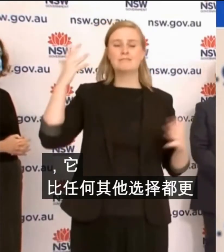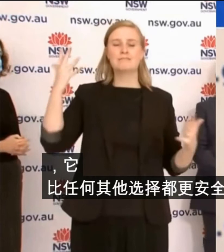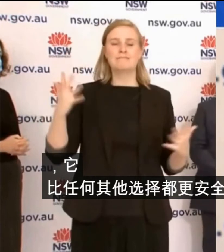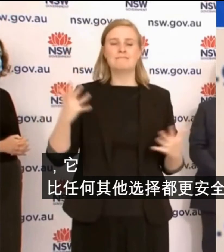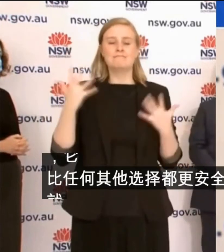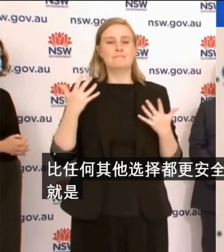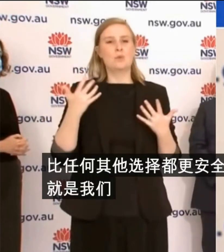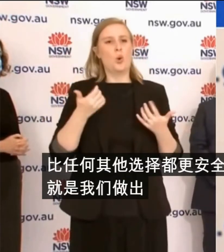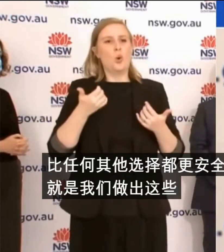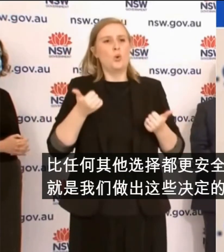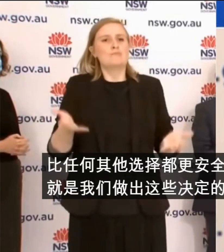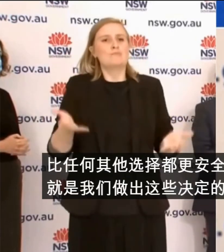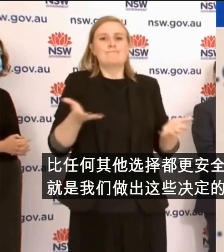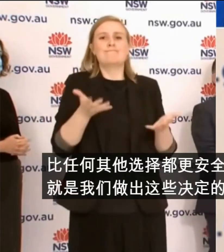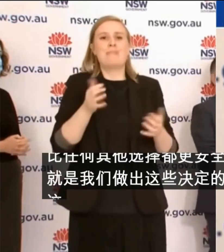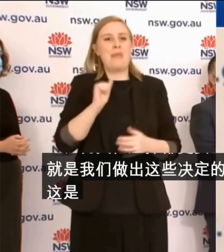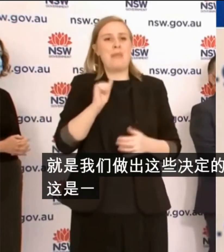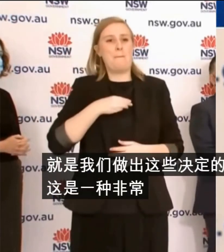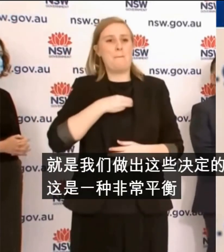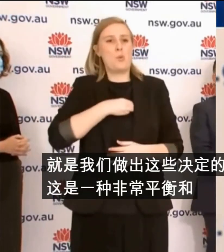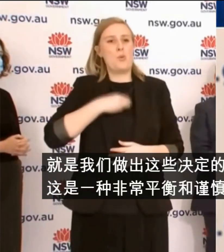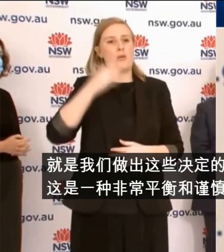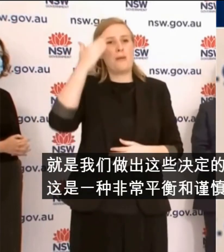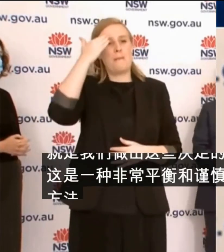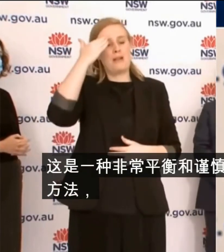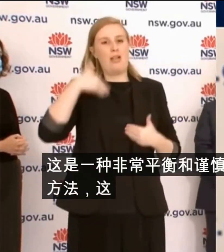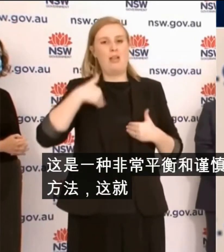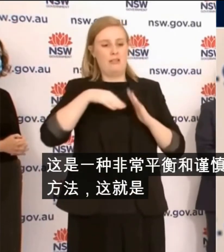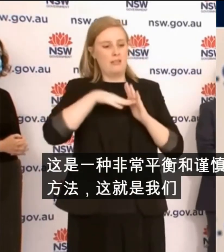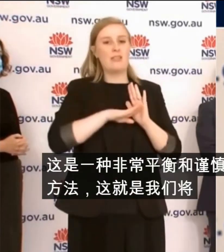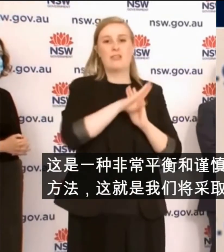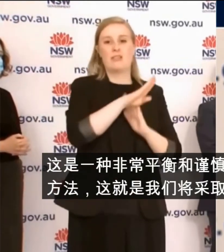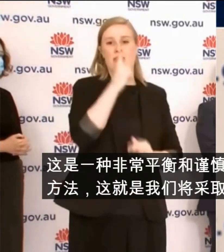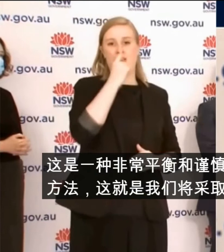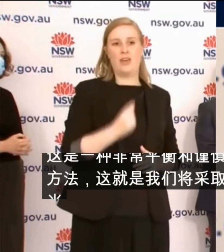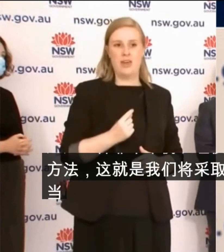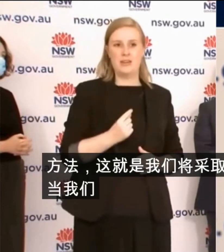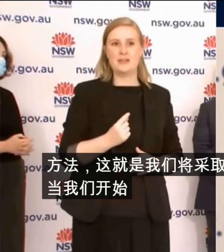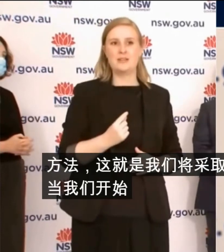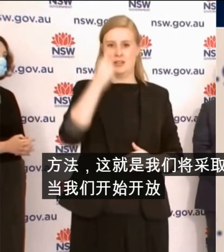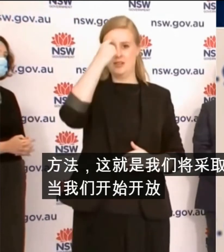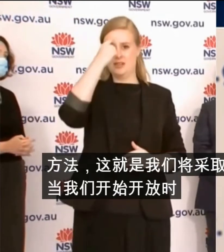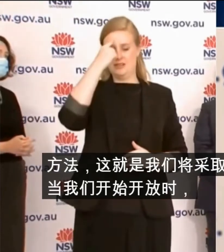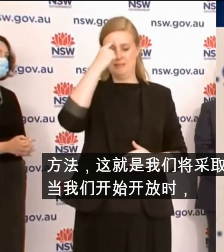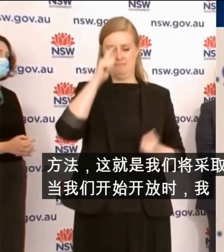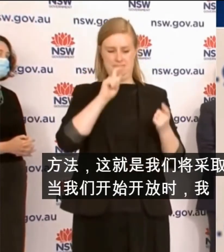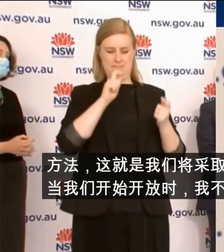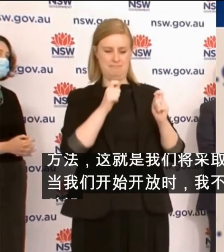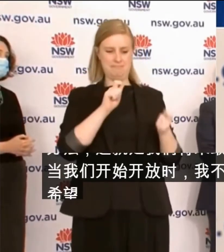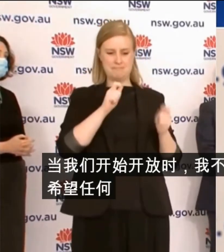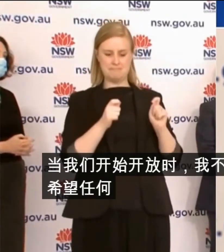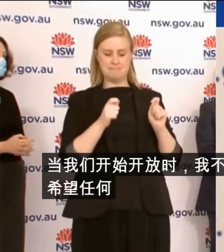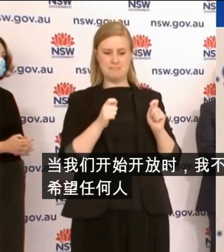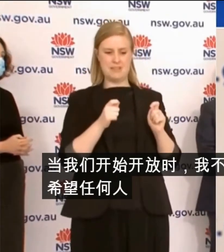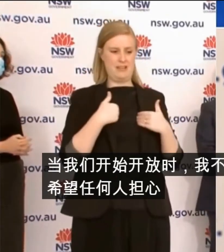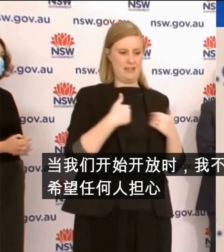any other option, and that's why we took those decisions. We think it's a very balanced and measured approach, and this is the approach we'll take when we start opening up. I don't